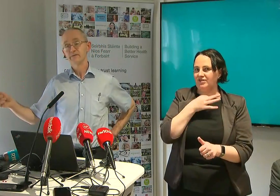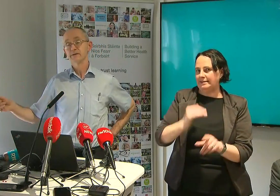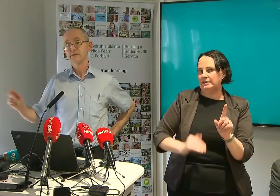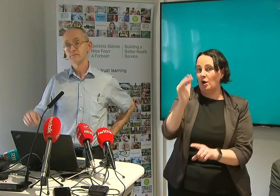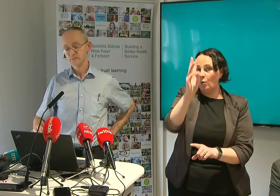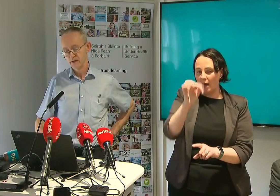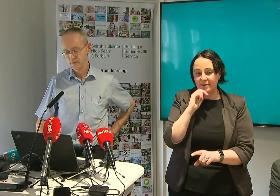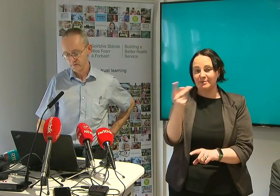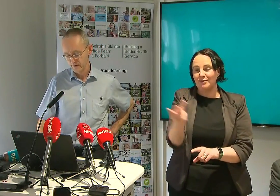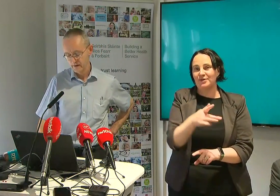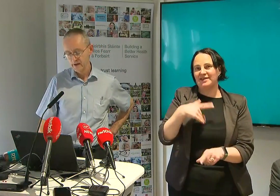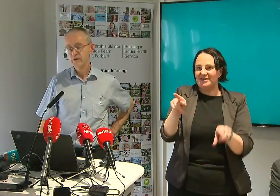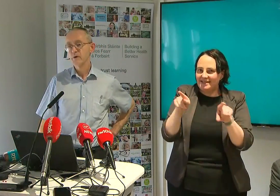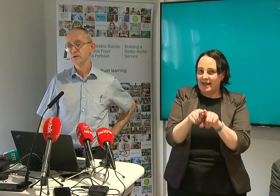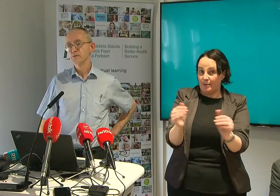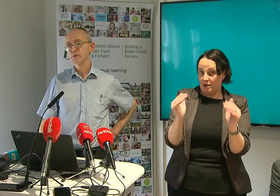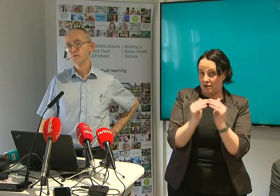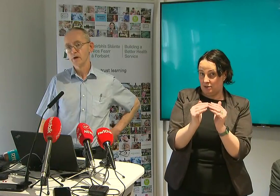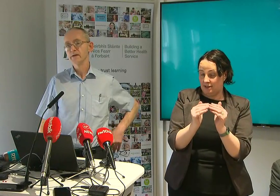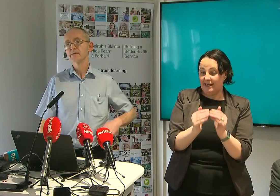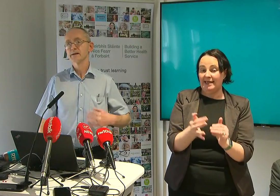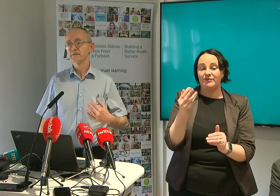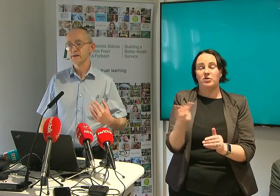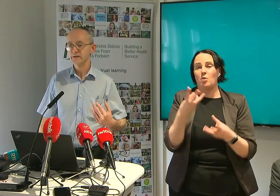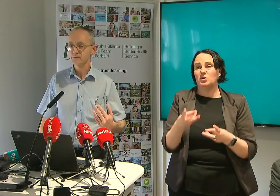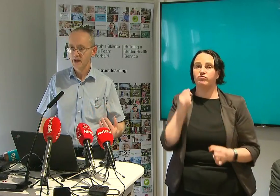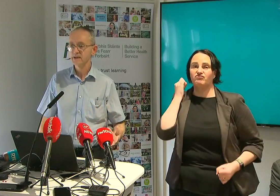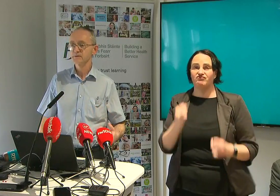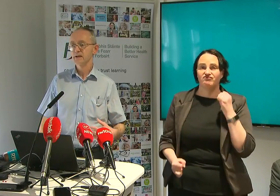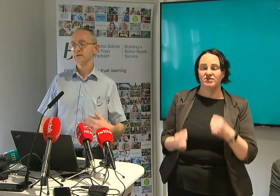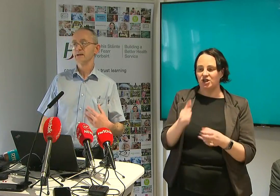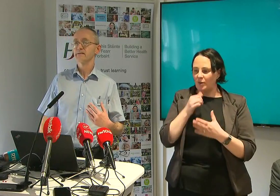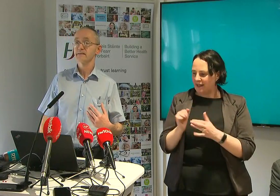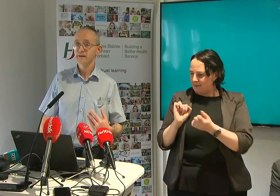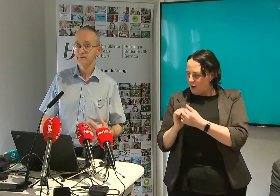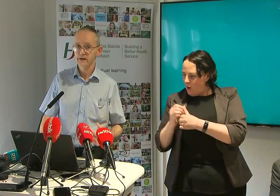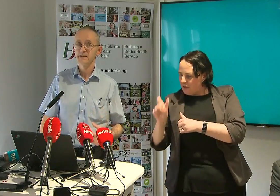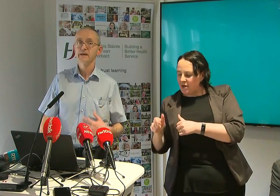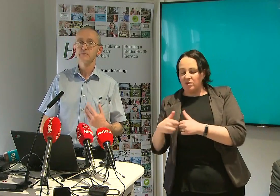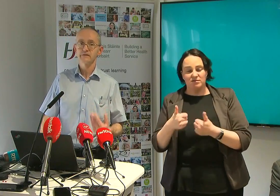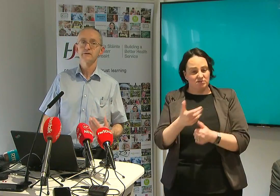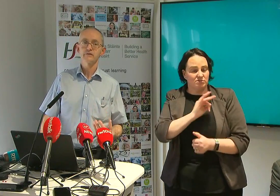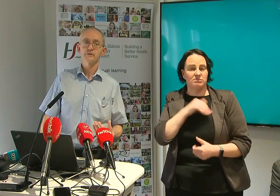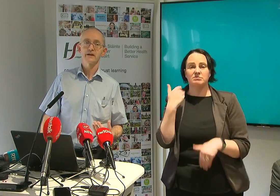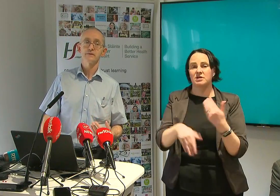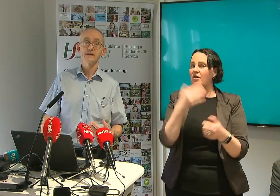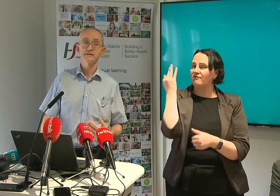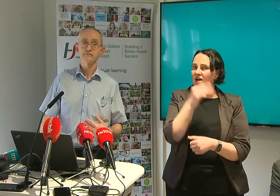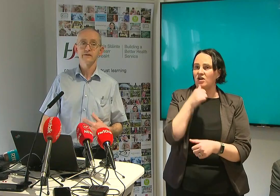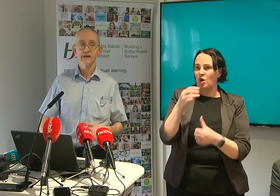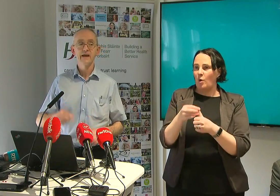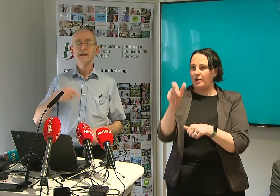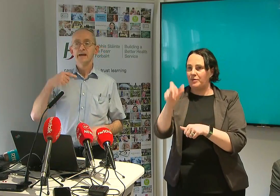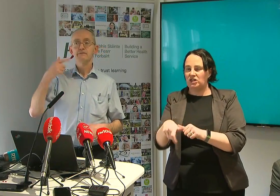because they live in the same house. If they want to go for a run, as long as they're not interacting with anybody else, that's fine, because it doesn't put anybody